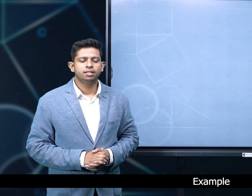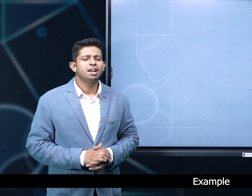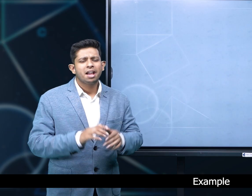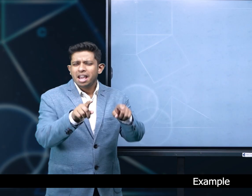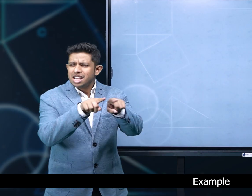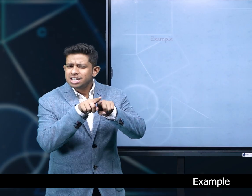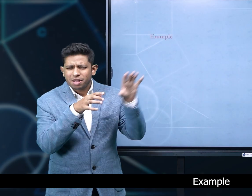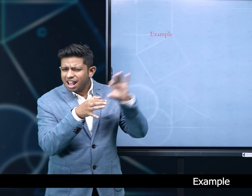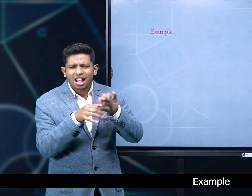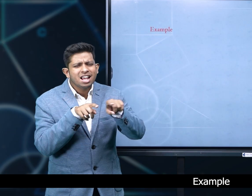Example.